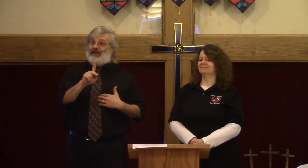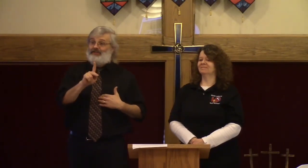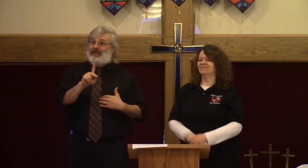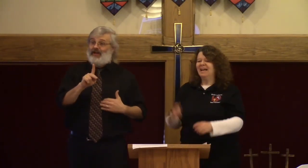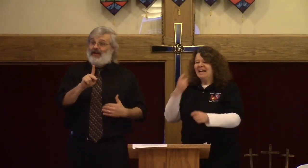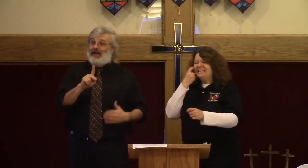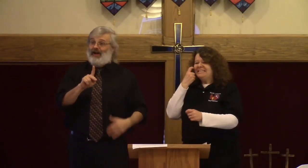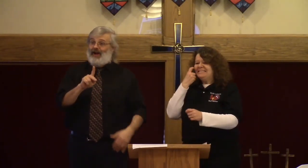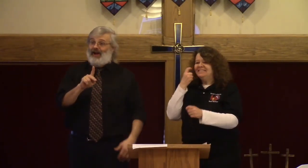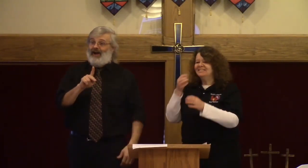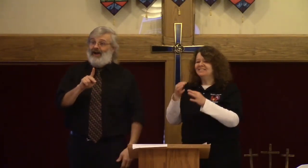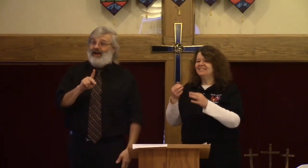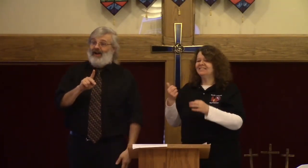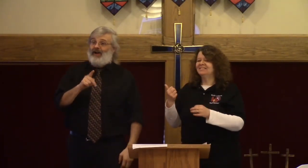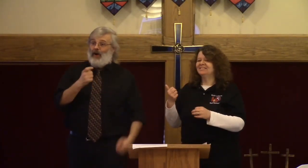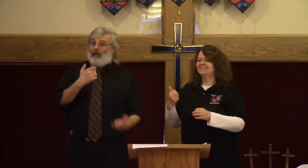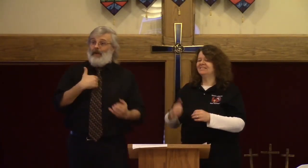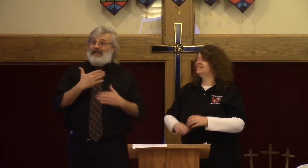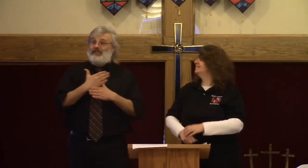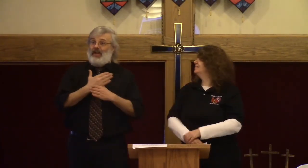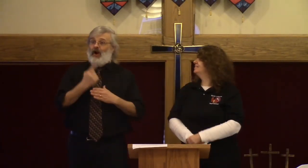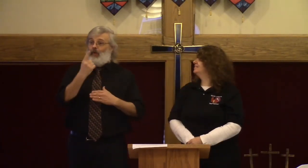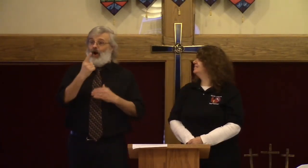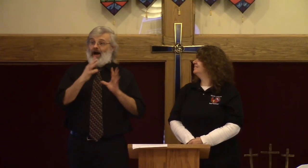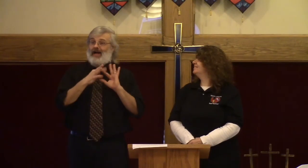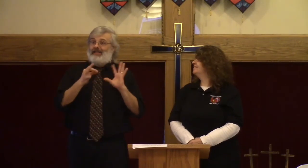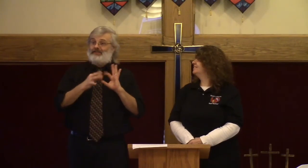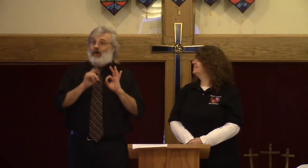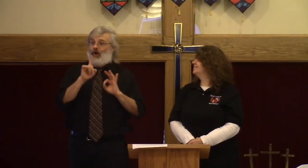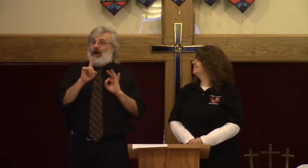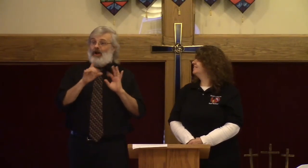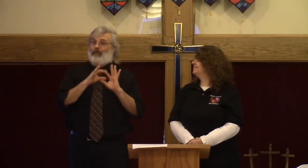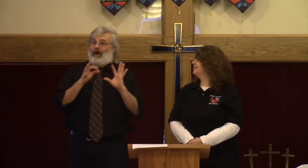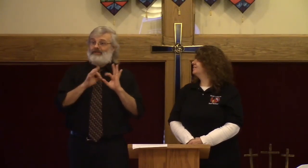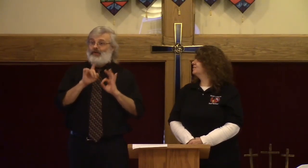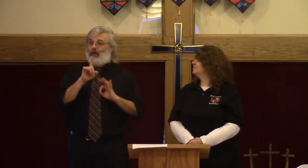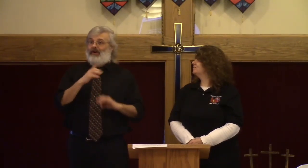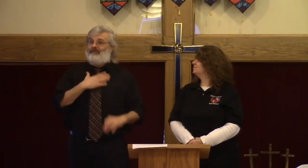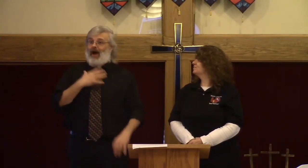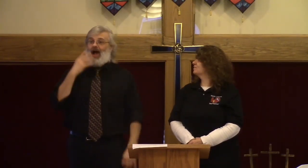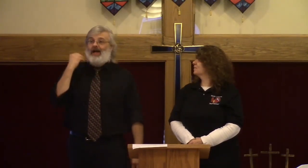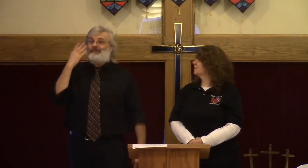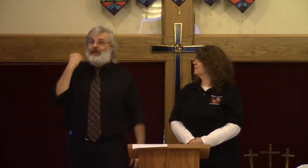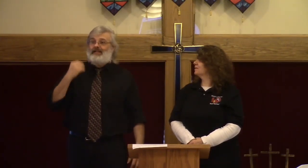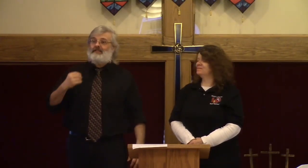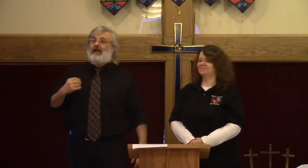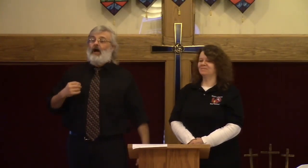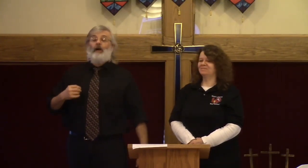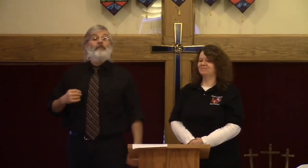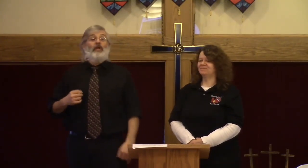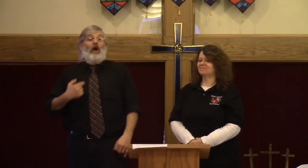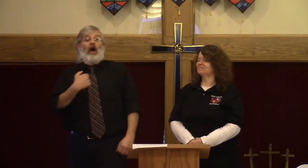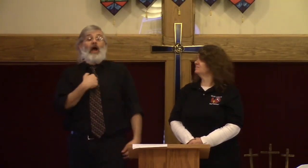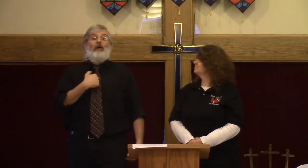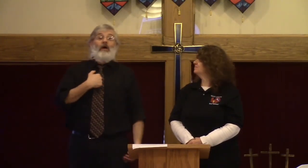Killers. Want me to share one story of my experience.